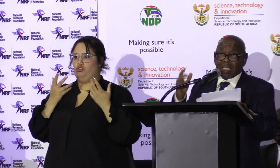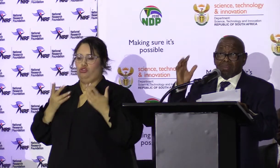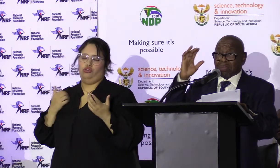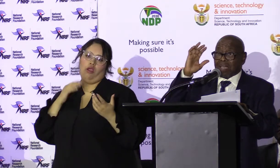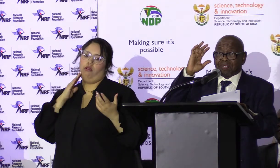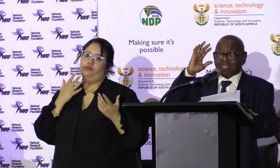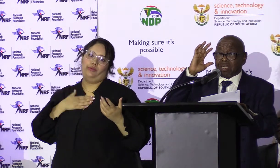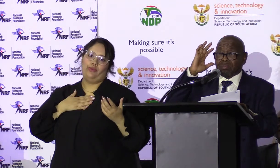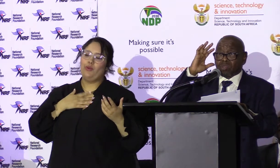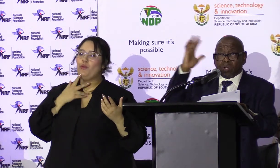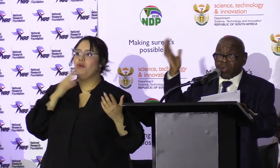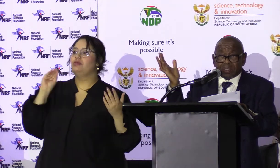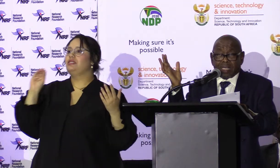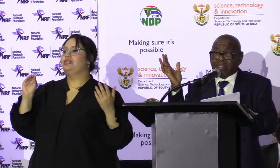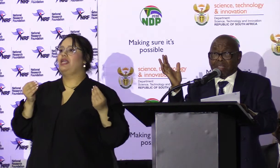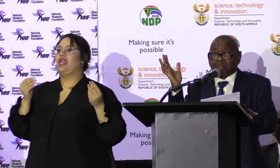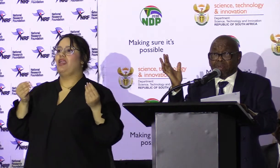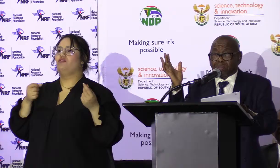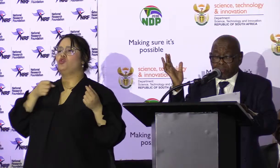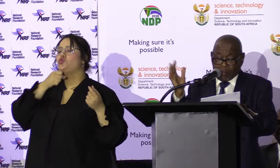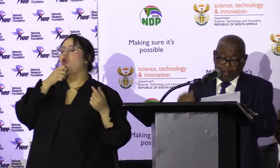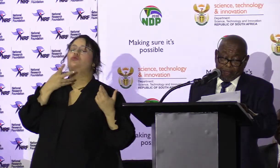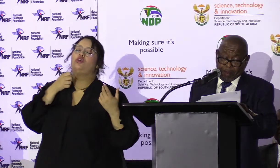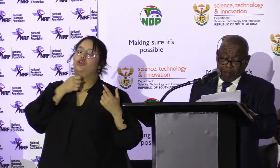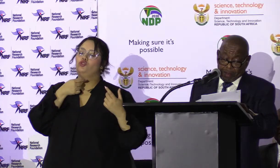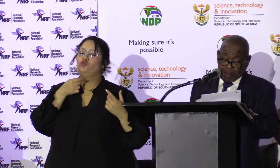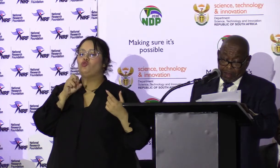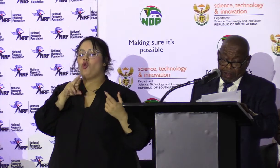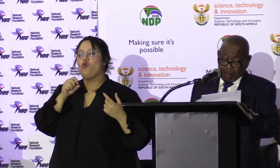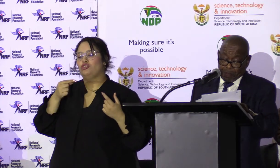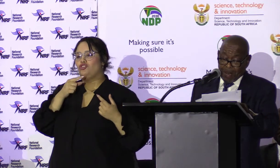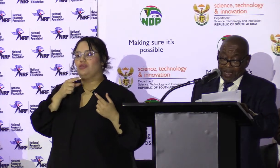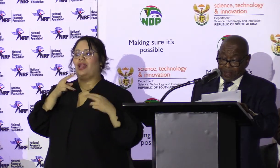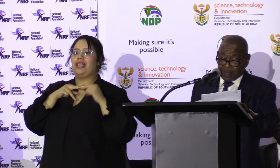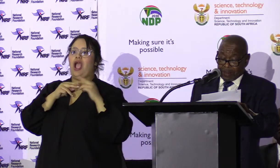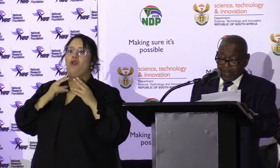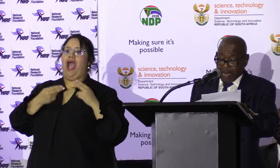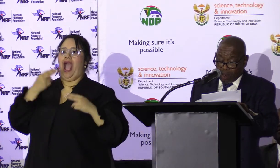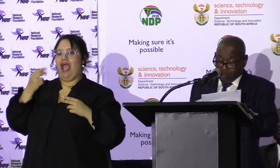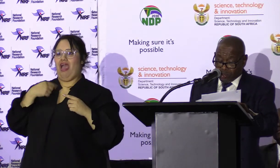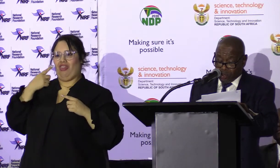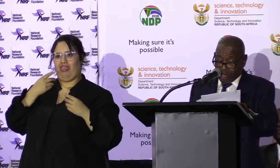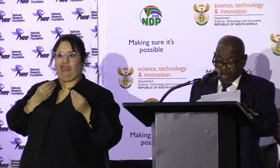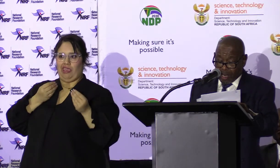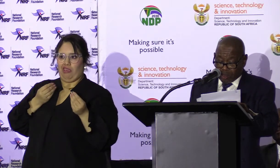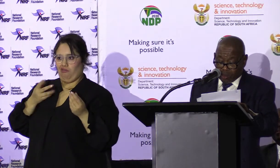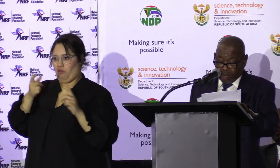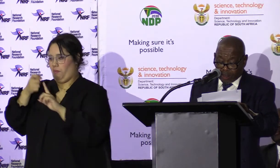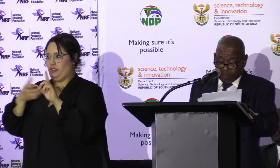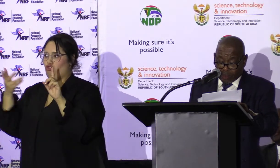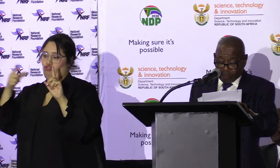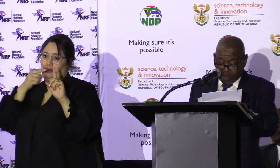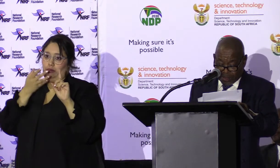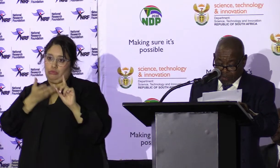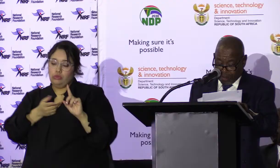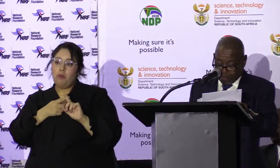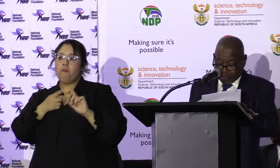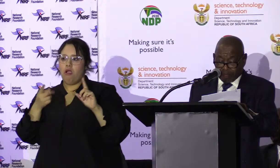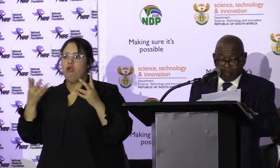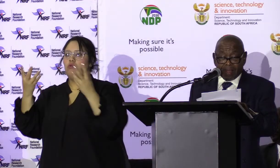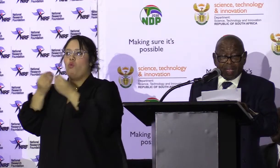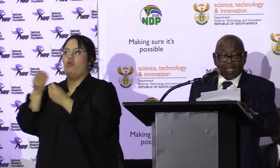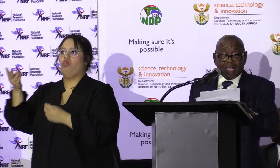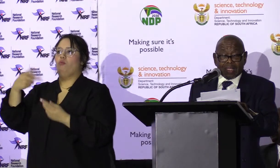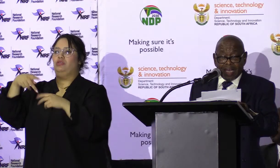It was named after some George, I suppose. But they are also here together with the